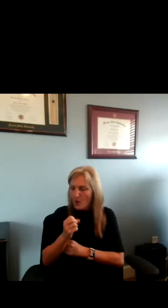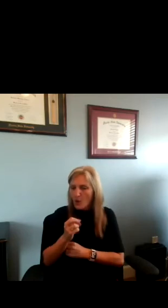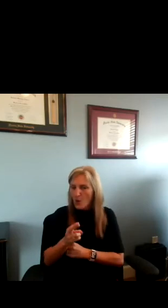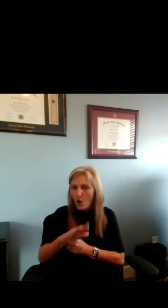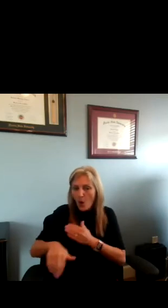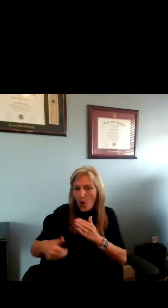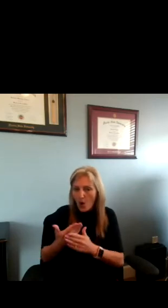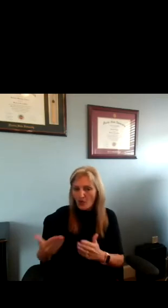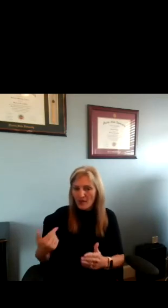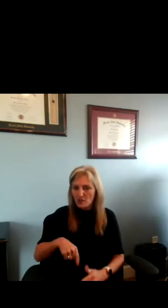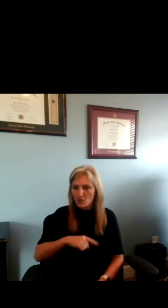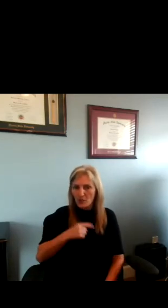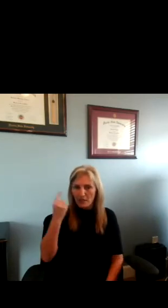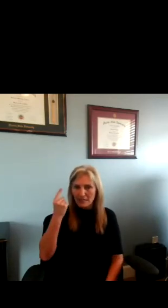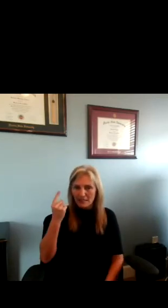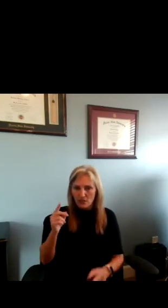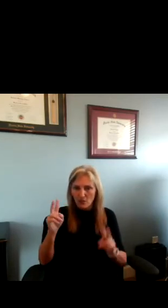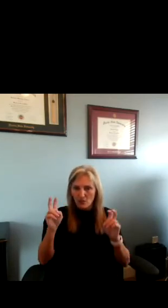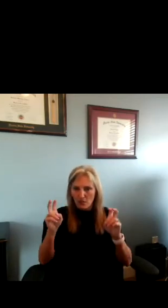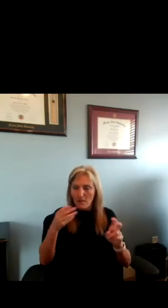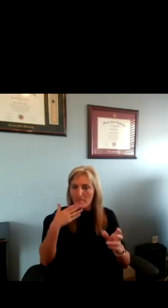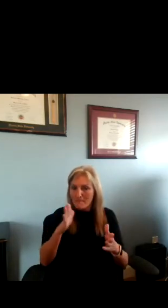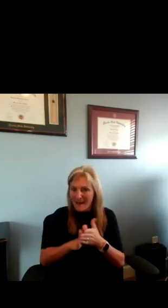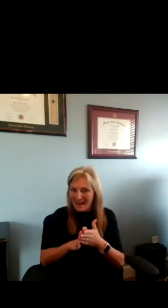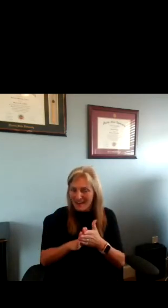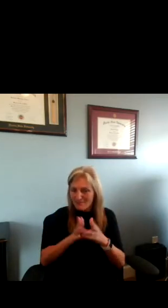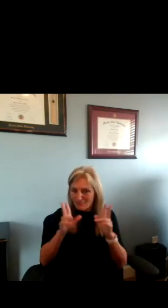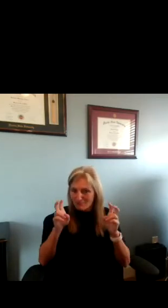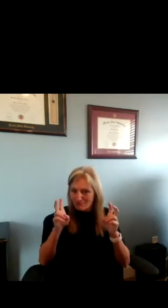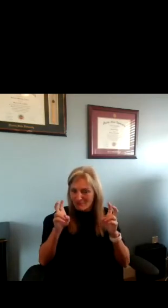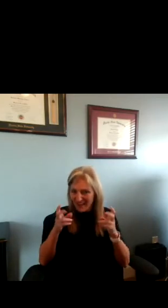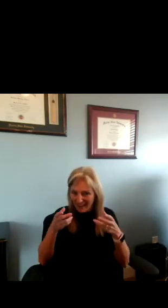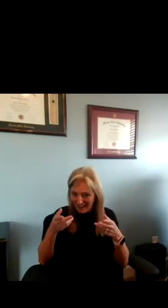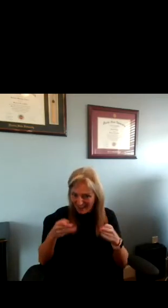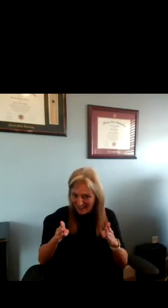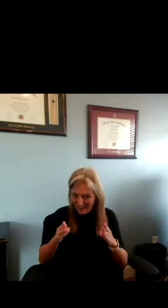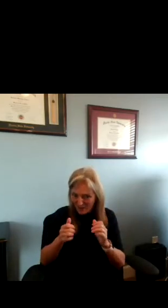that we would consider bad disallowed by the law?